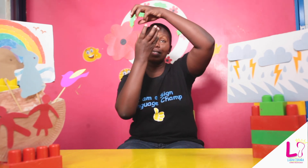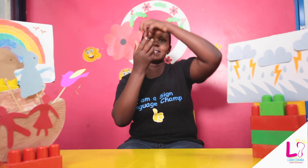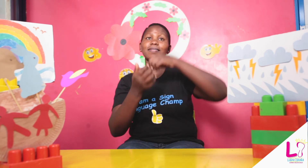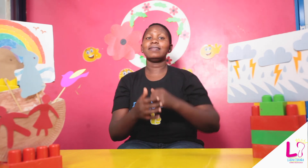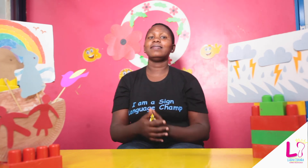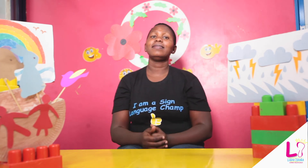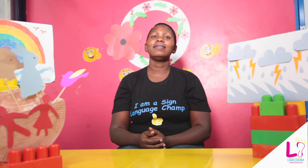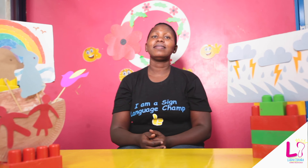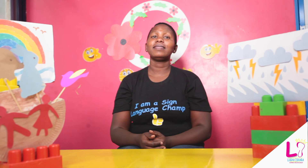clouds,